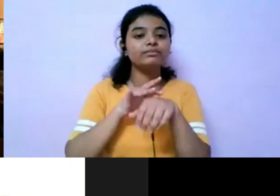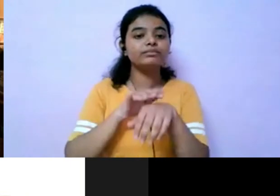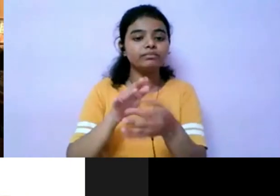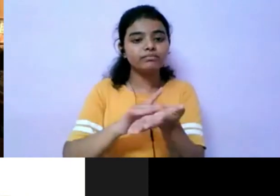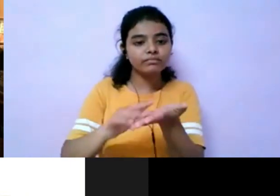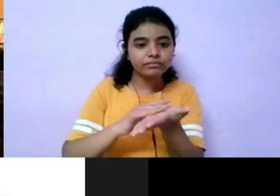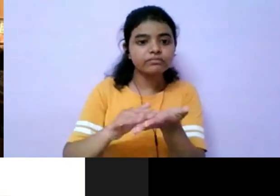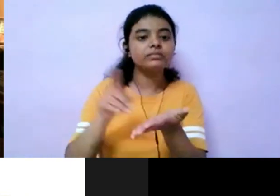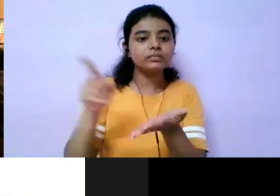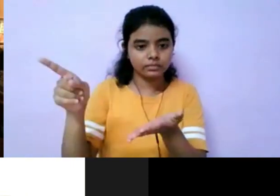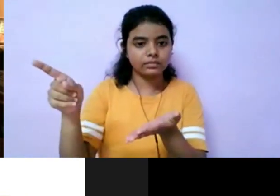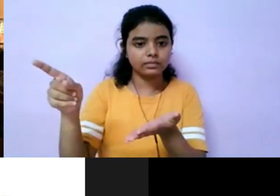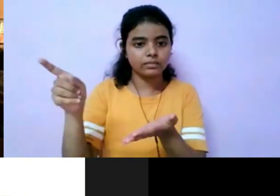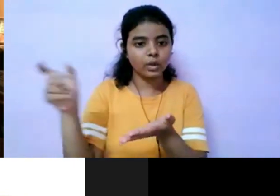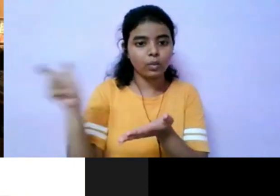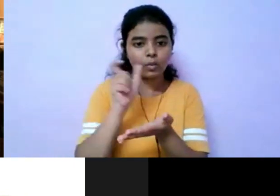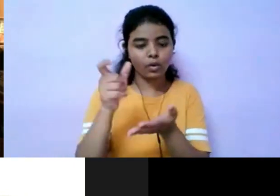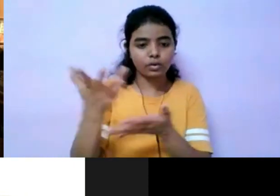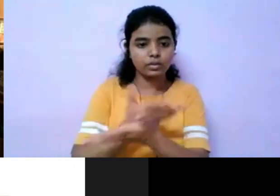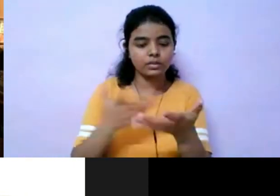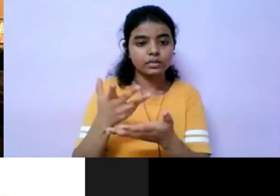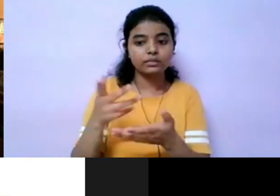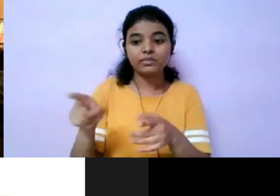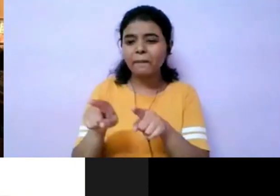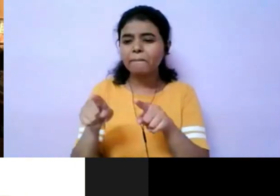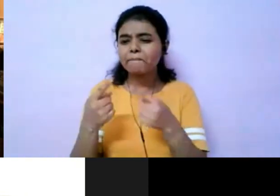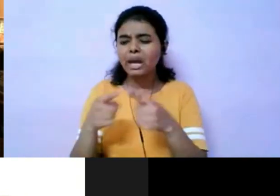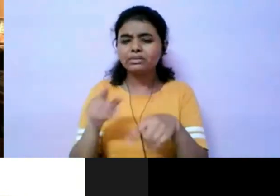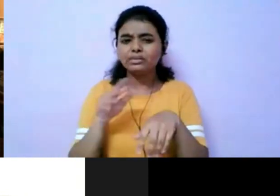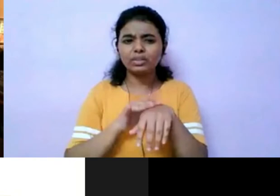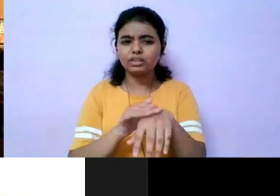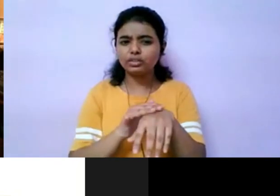says, but touching isn't,